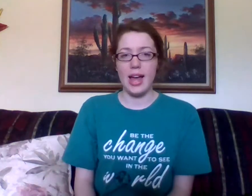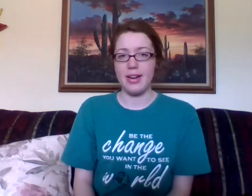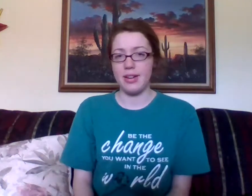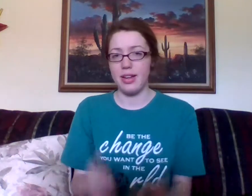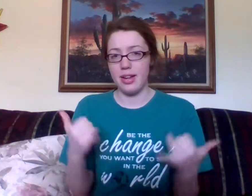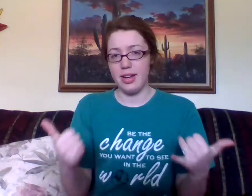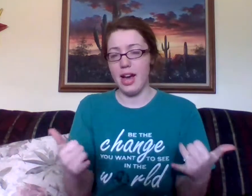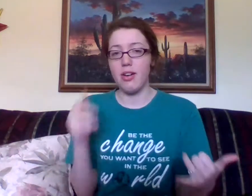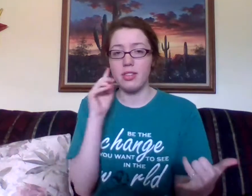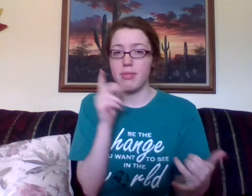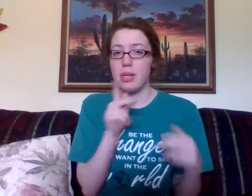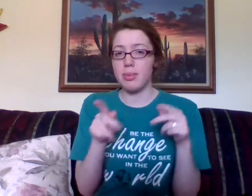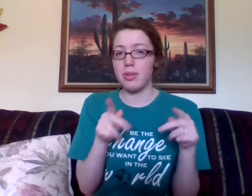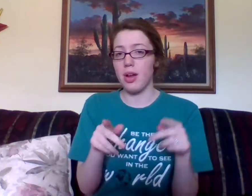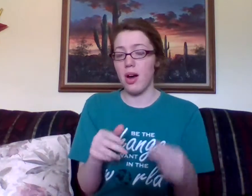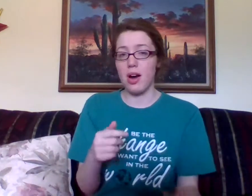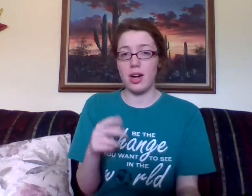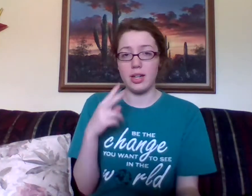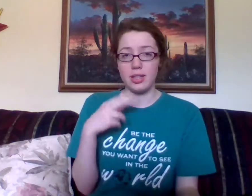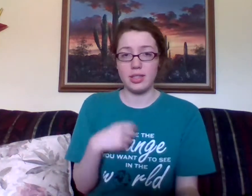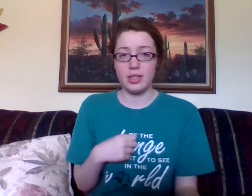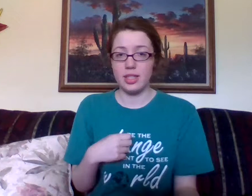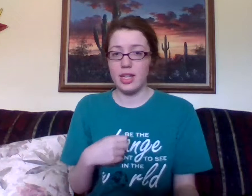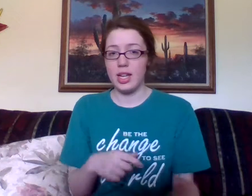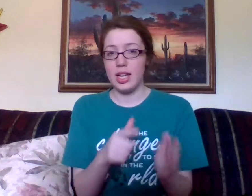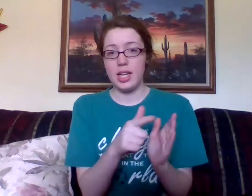And now deaf people are